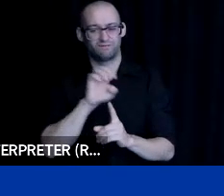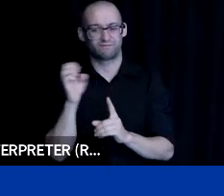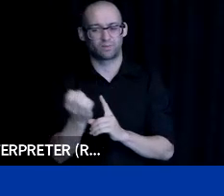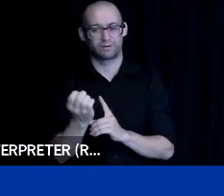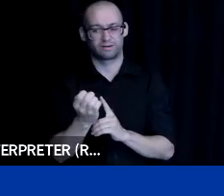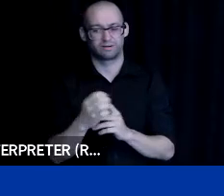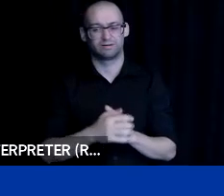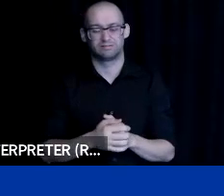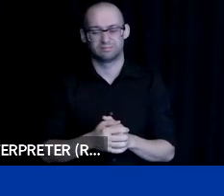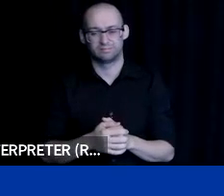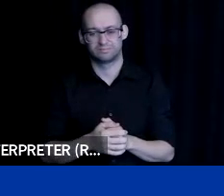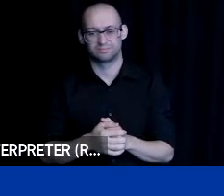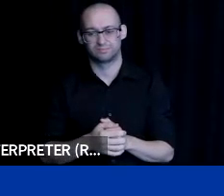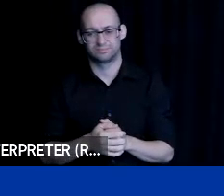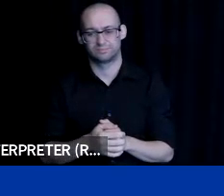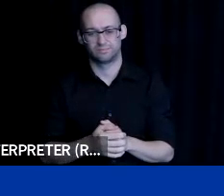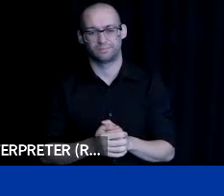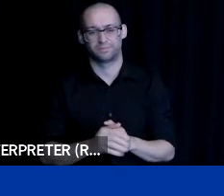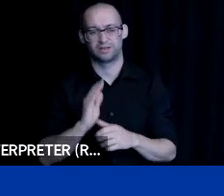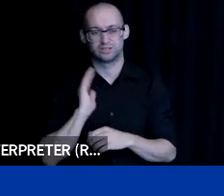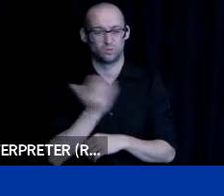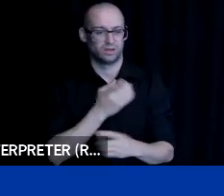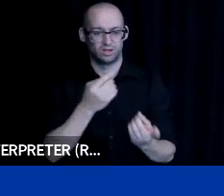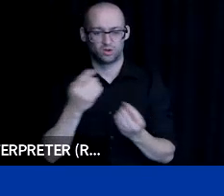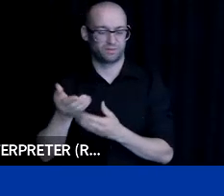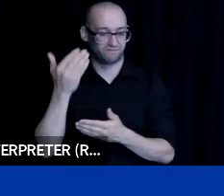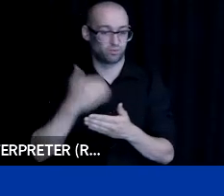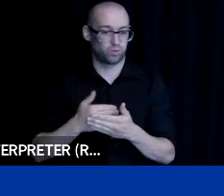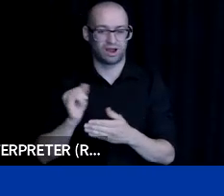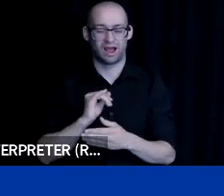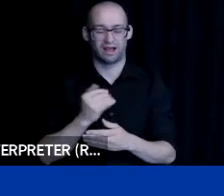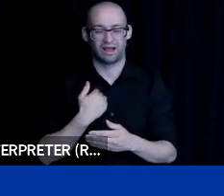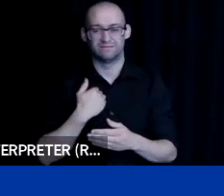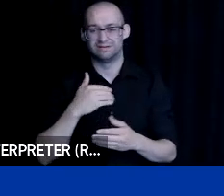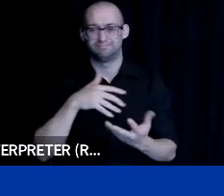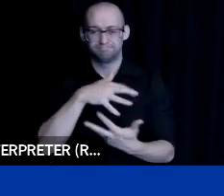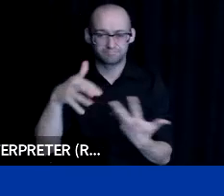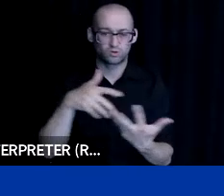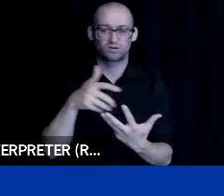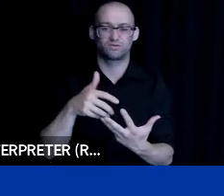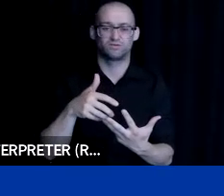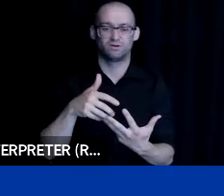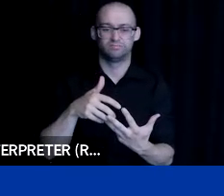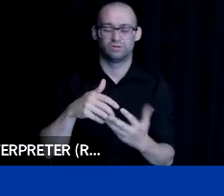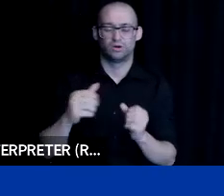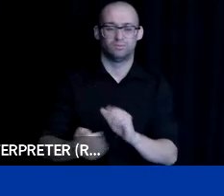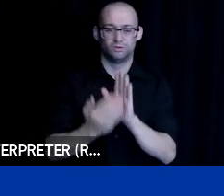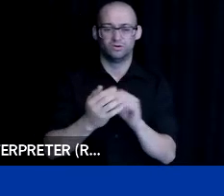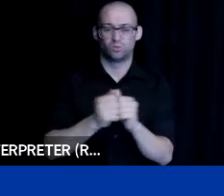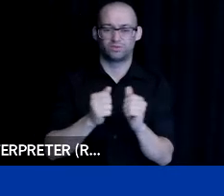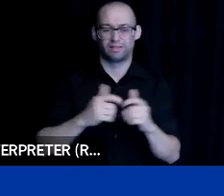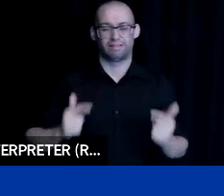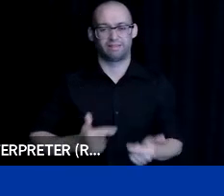very effective. As we've done in the past, we'll have an interactive discussion about lived experiences,